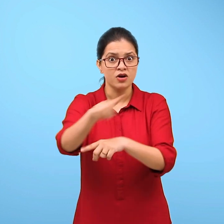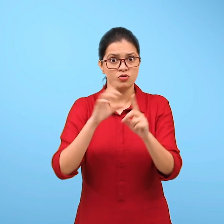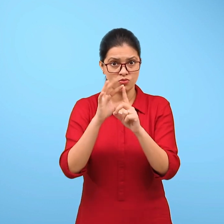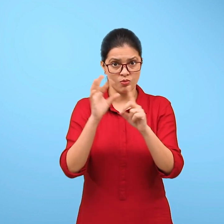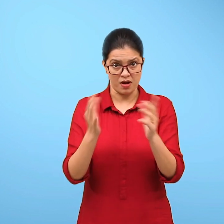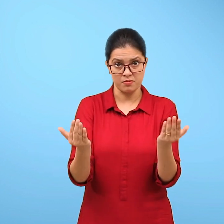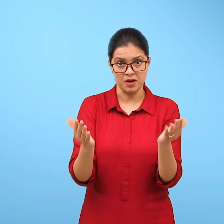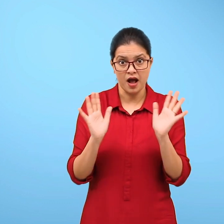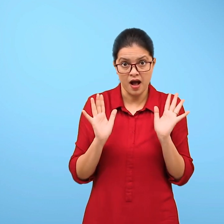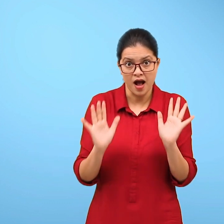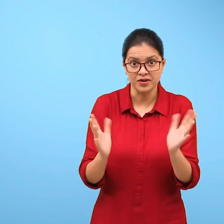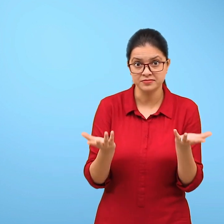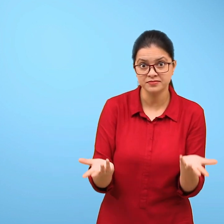Are you able to move it?